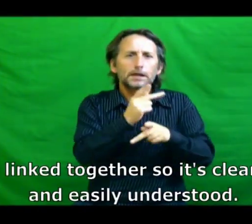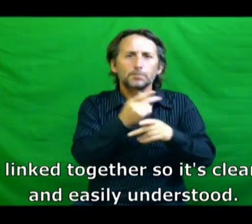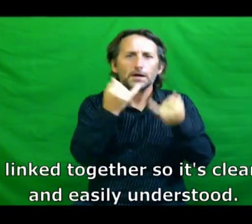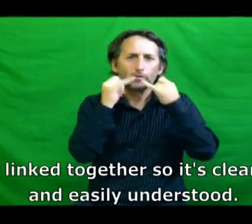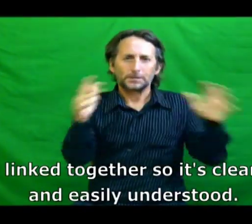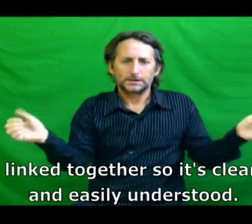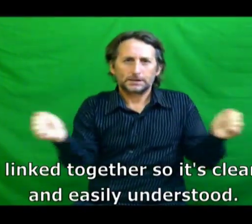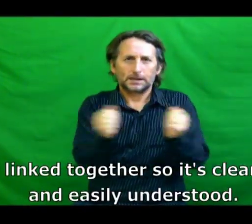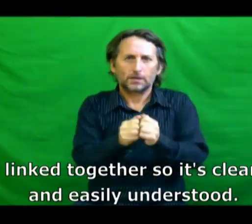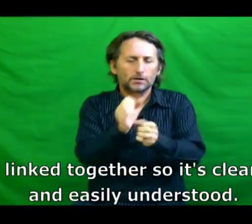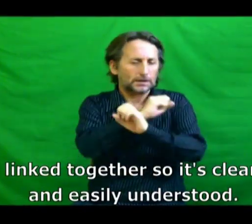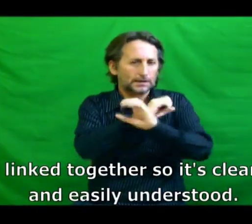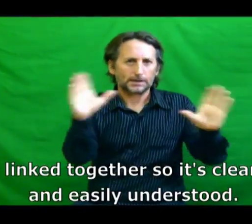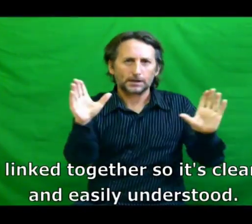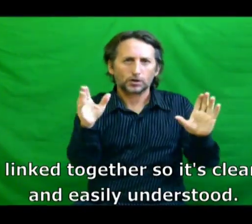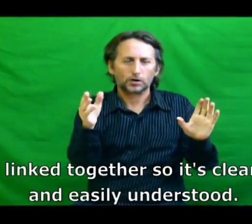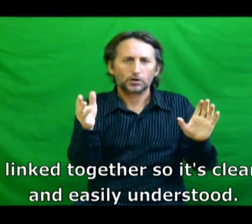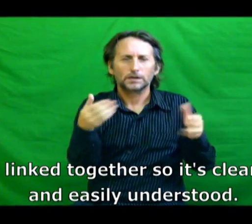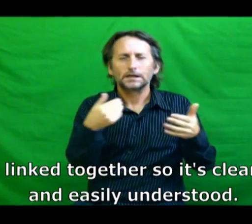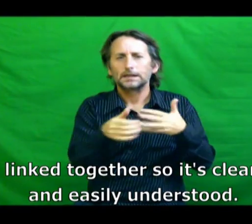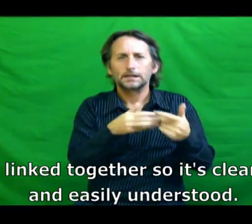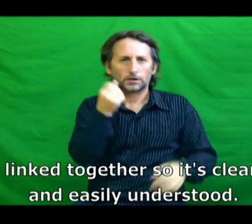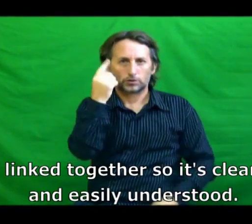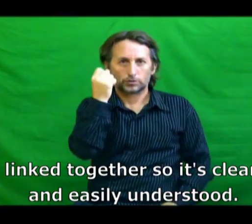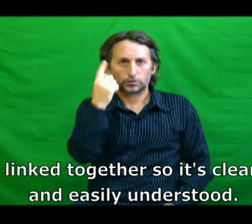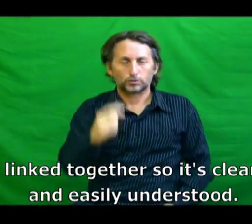together so it is clear and easily understood.